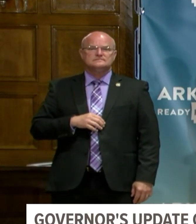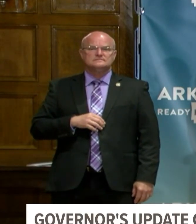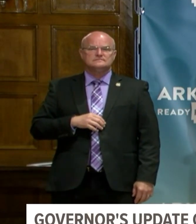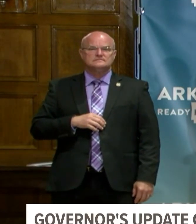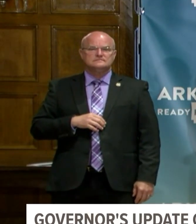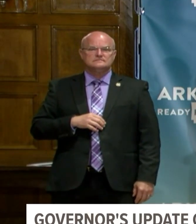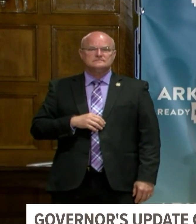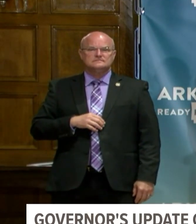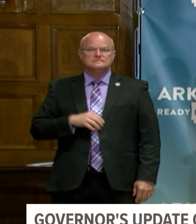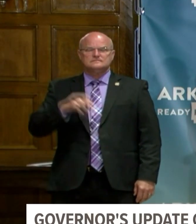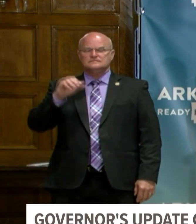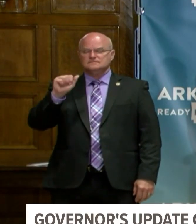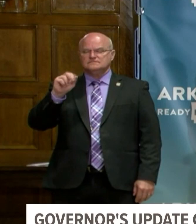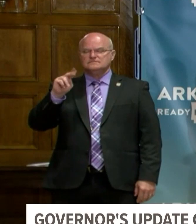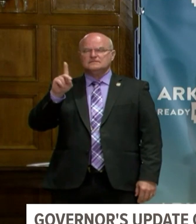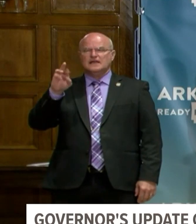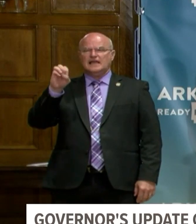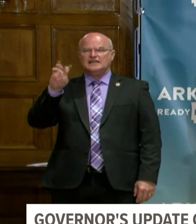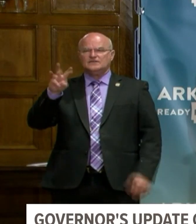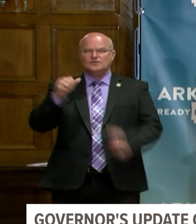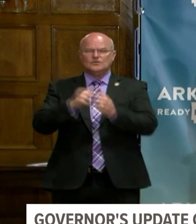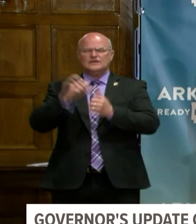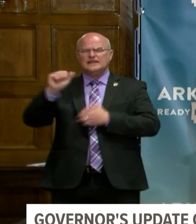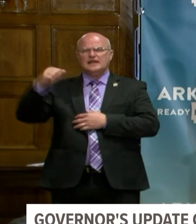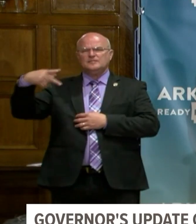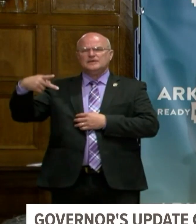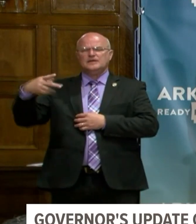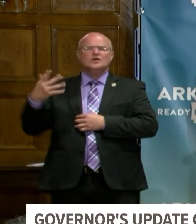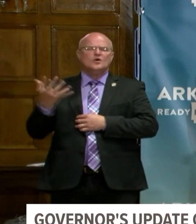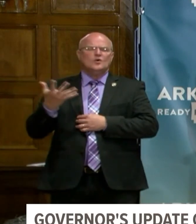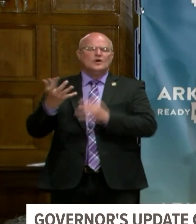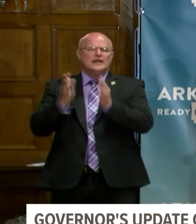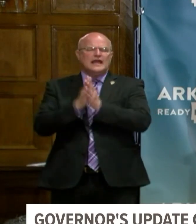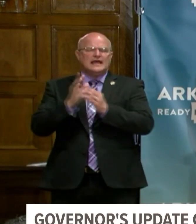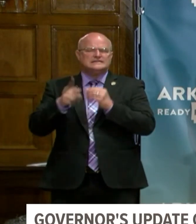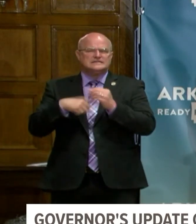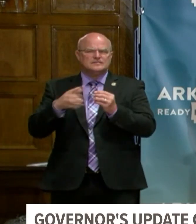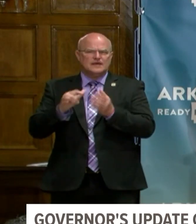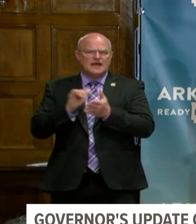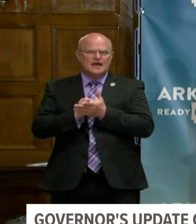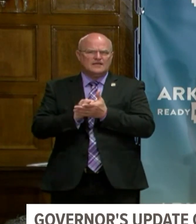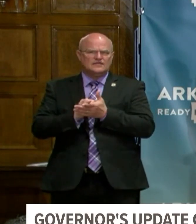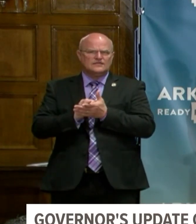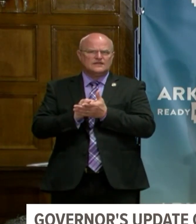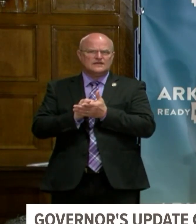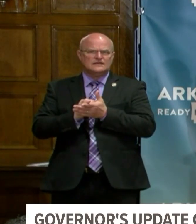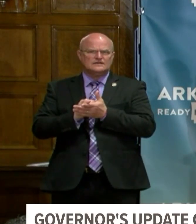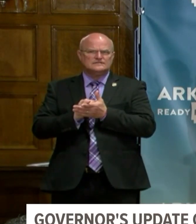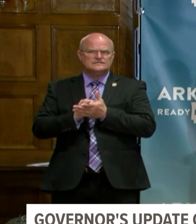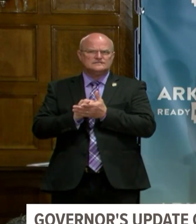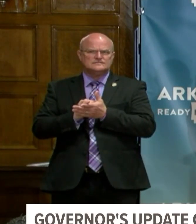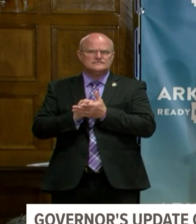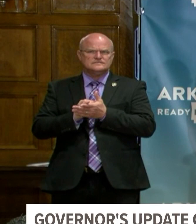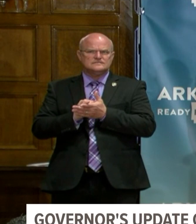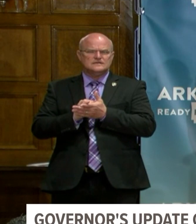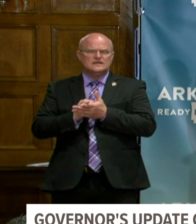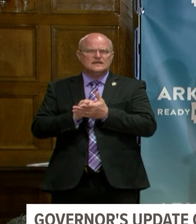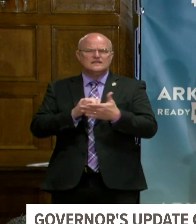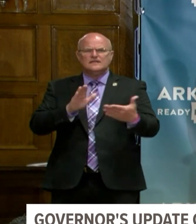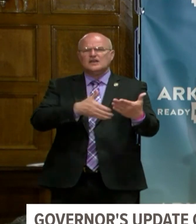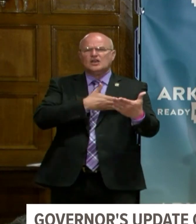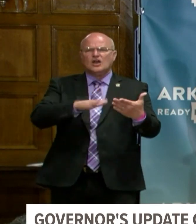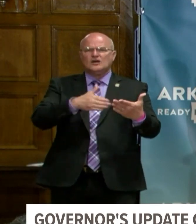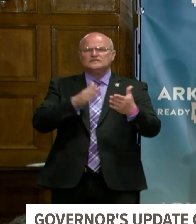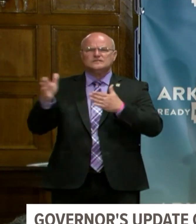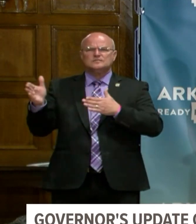Yeah, Governor, this is Andrew with AP. Wanted to ask about that Travis McCready concert that's planned